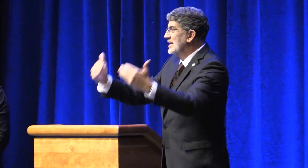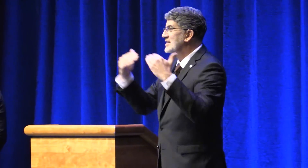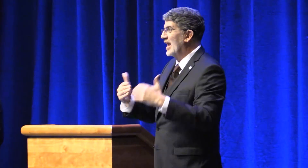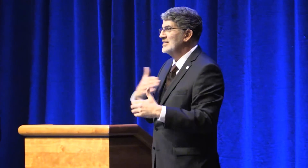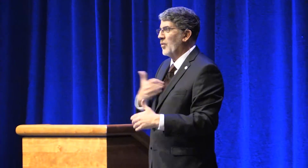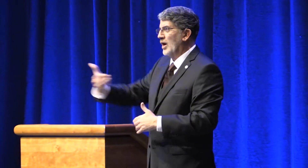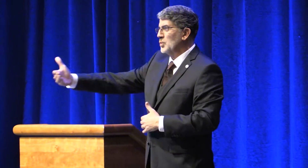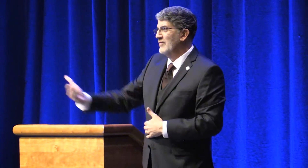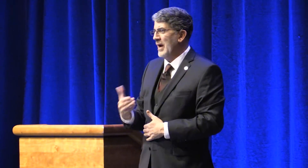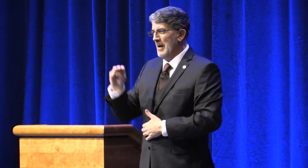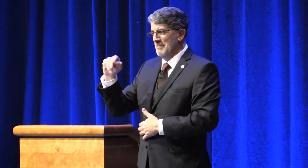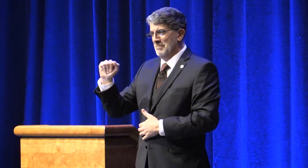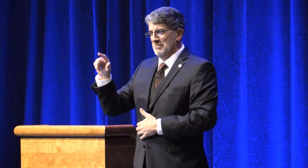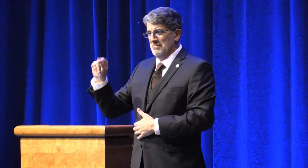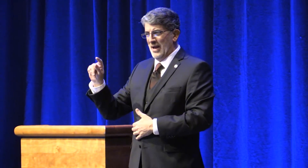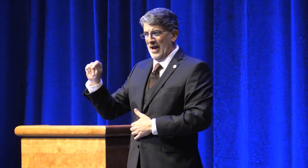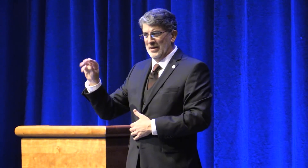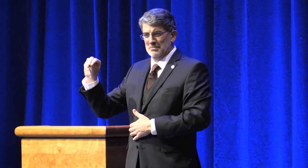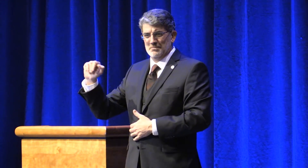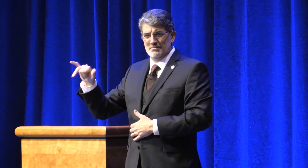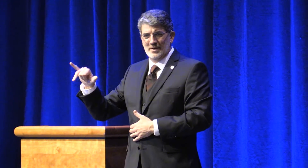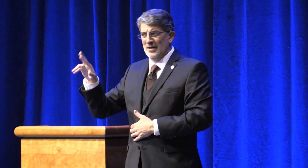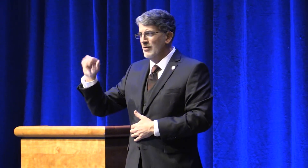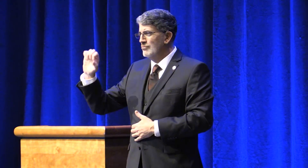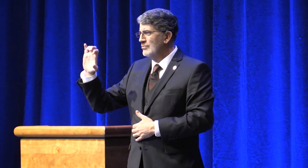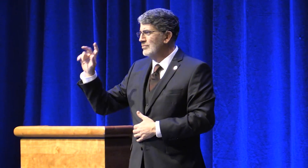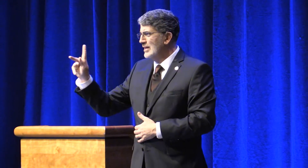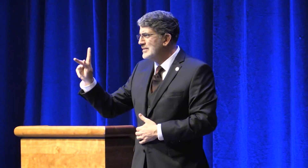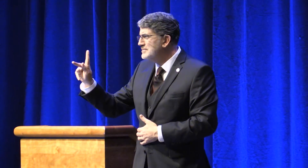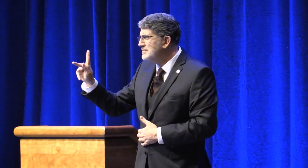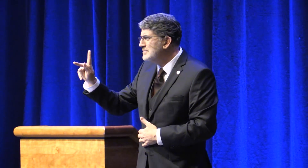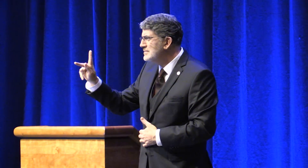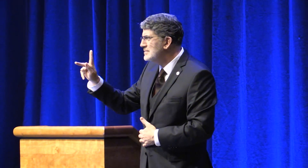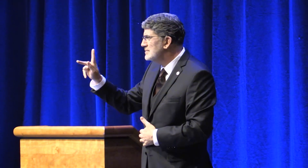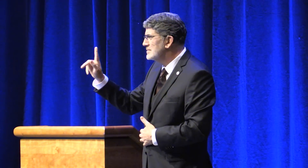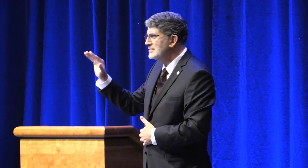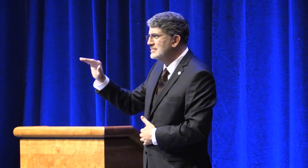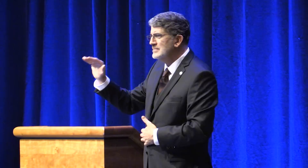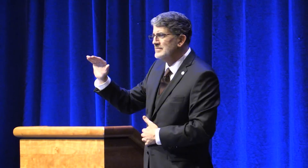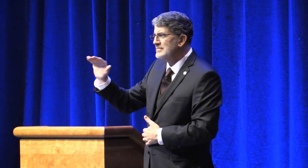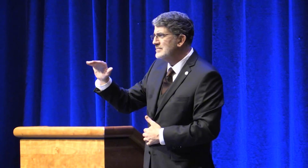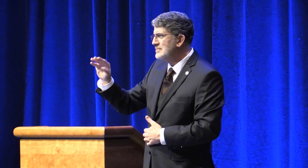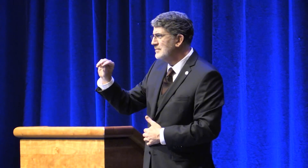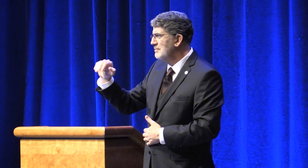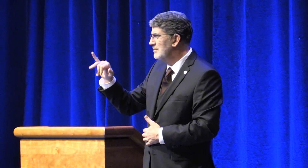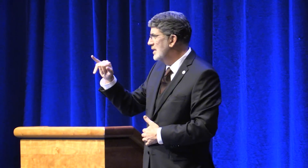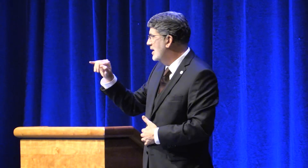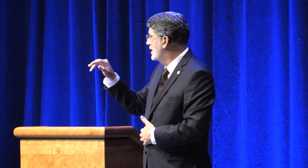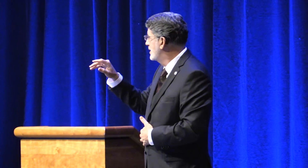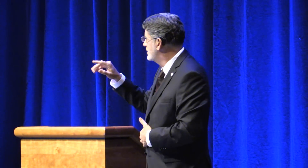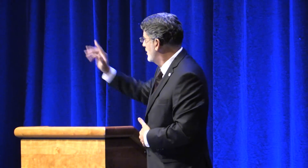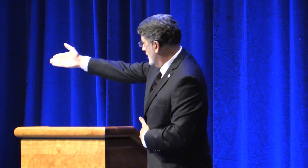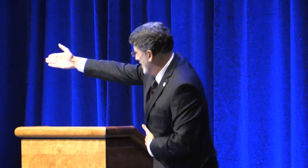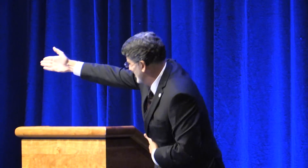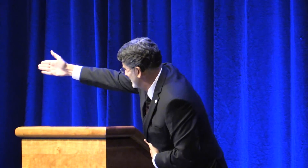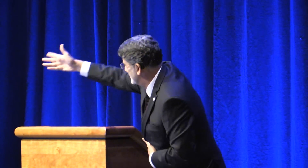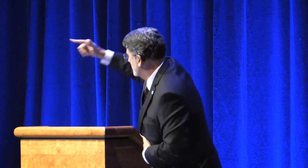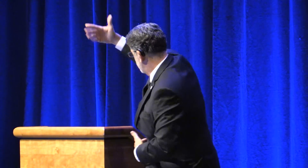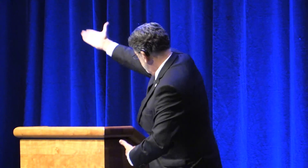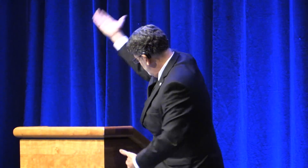Moving on, next I would like to introduce Matt Myrick. Matt, there you are,